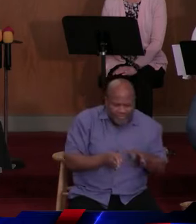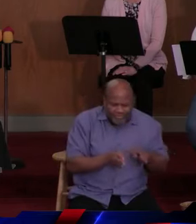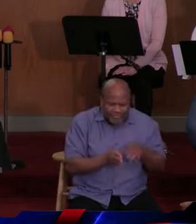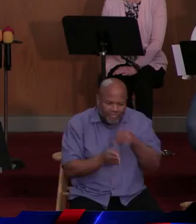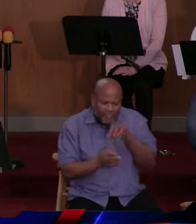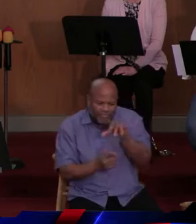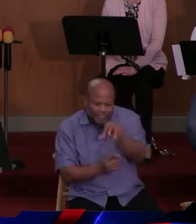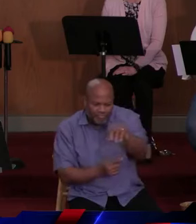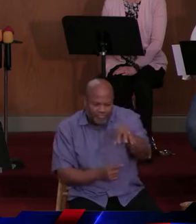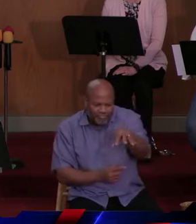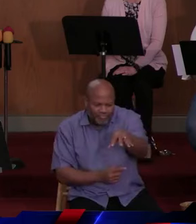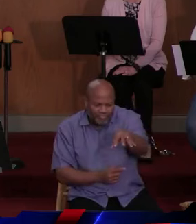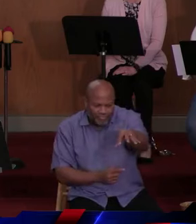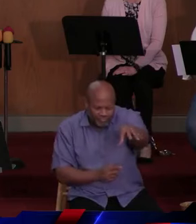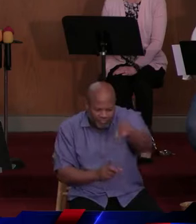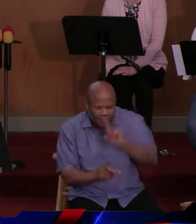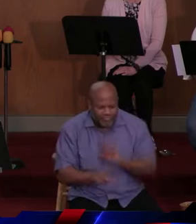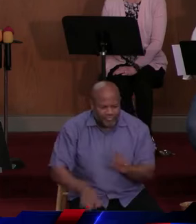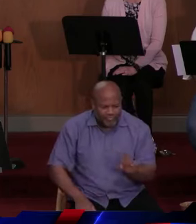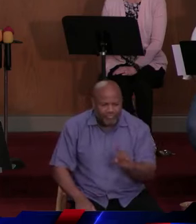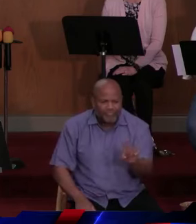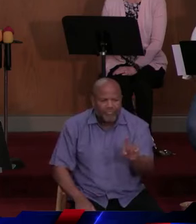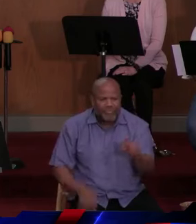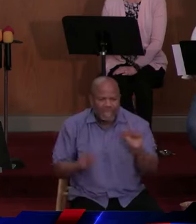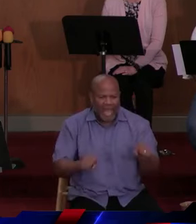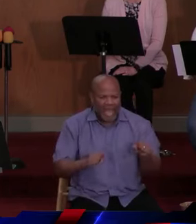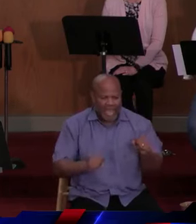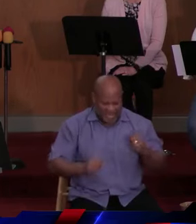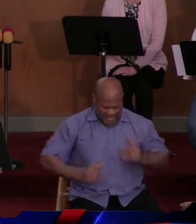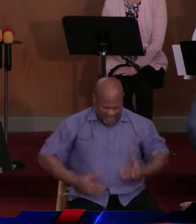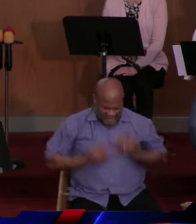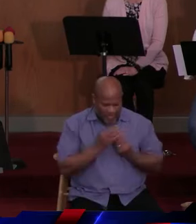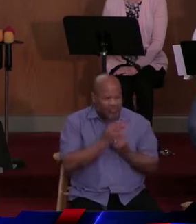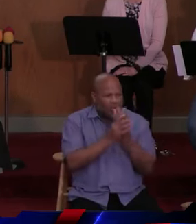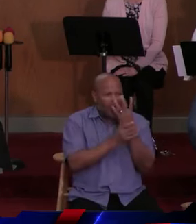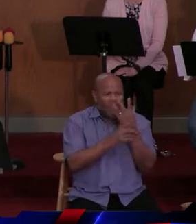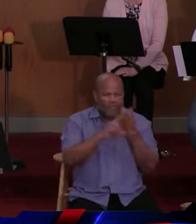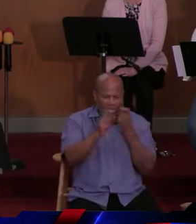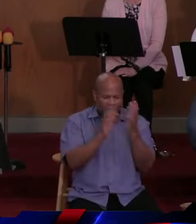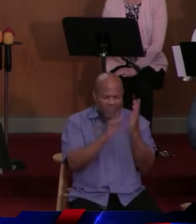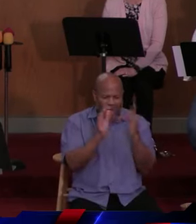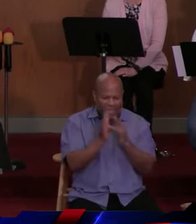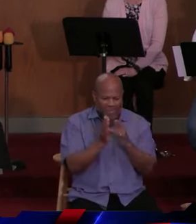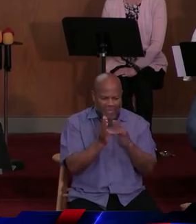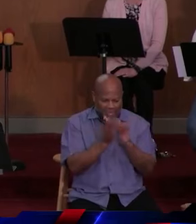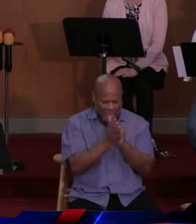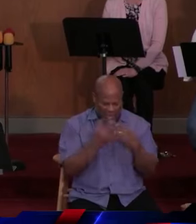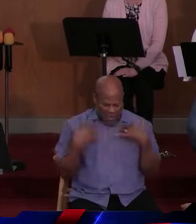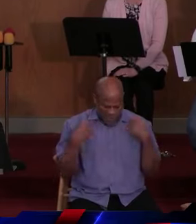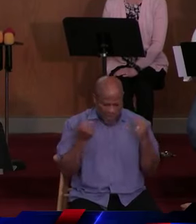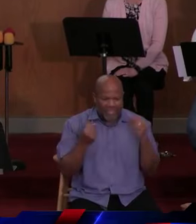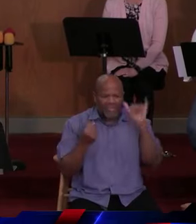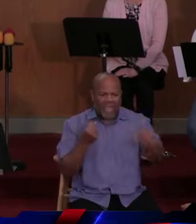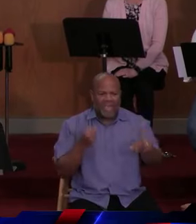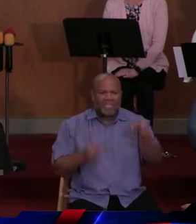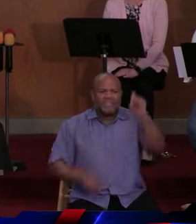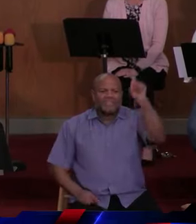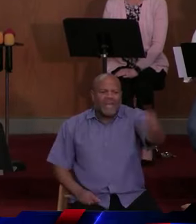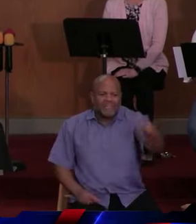church by preaching from the Bible. That's the part of the courage that's necessary to live for